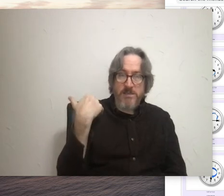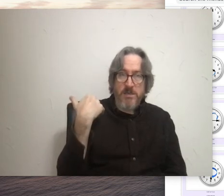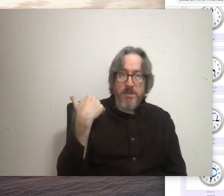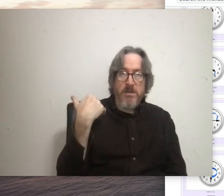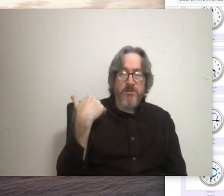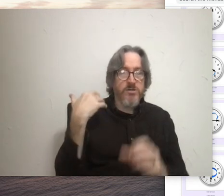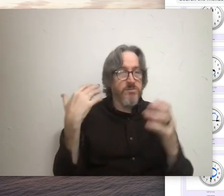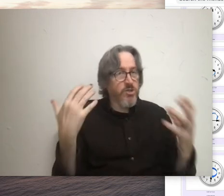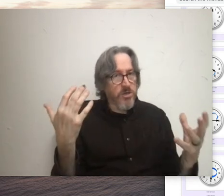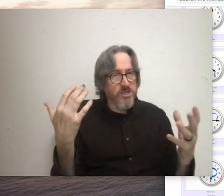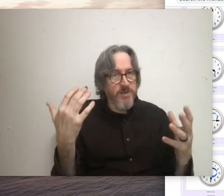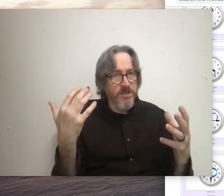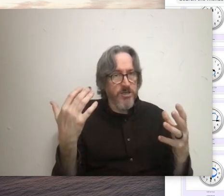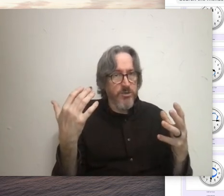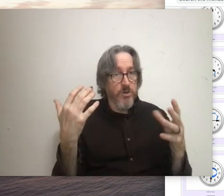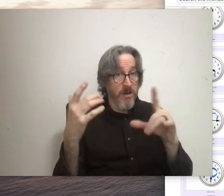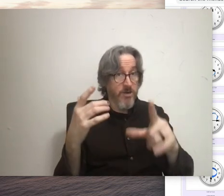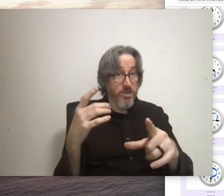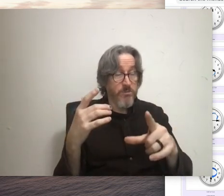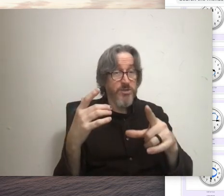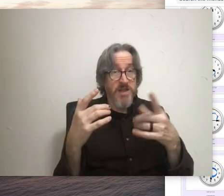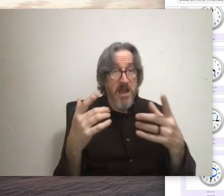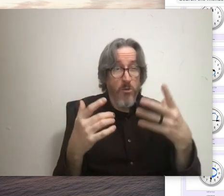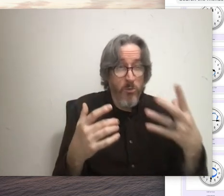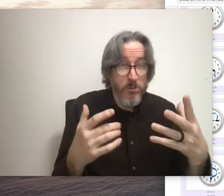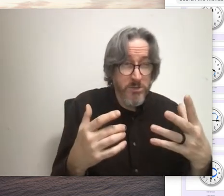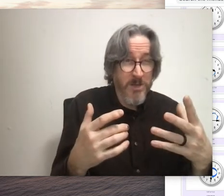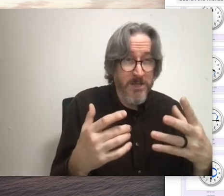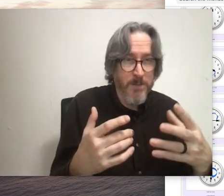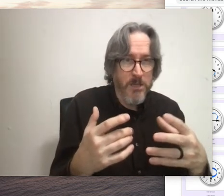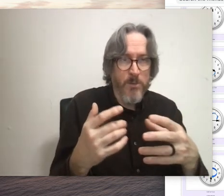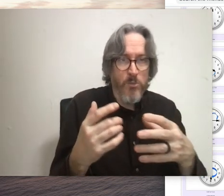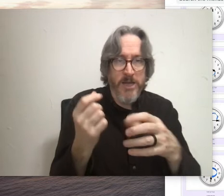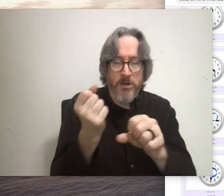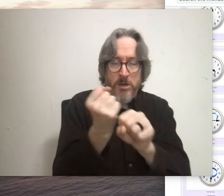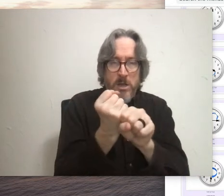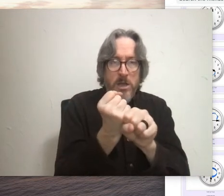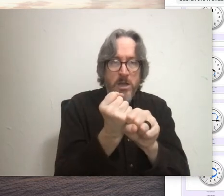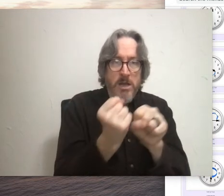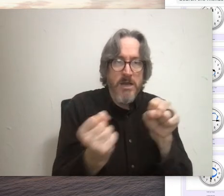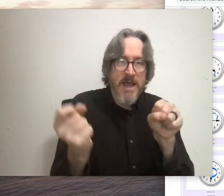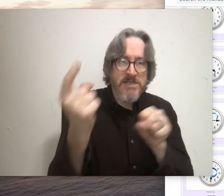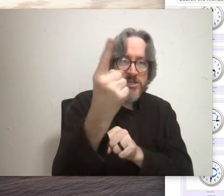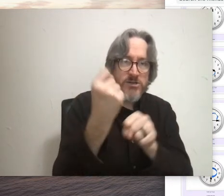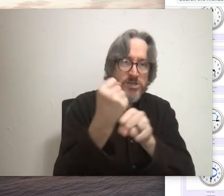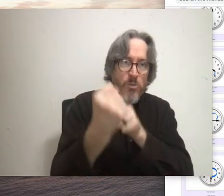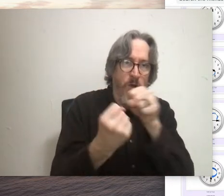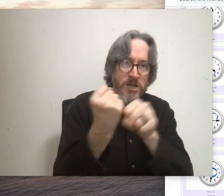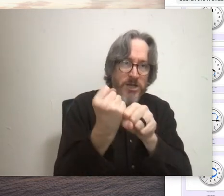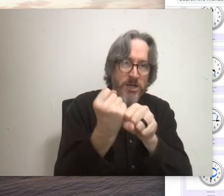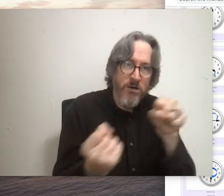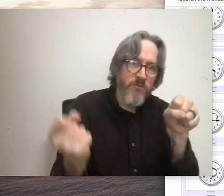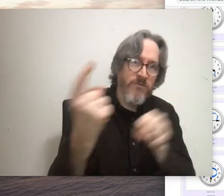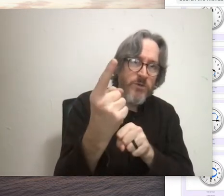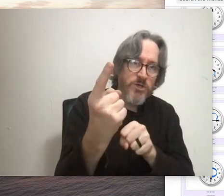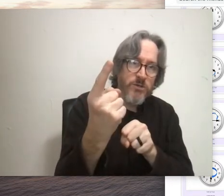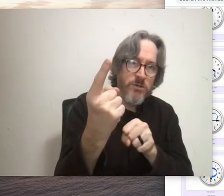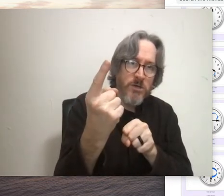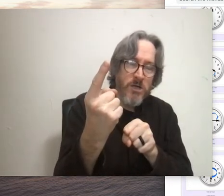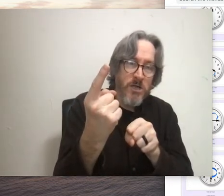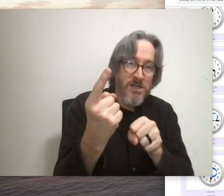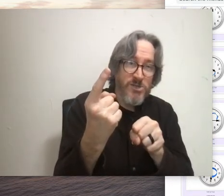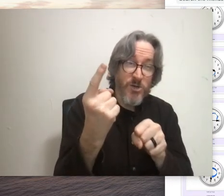past. There are some shortcuts we can do, and I'm going to show them to you now. We'll dwell on them a little bit more later. Next year, so 1 year